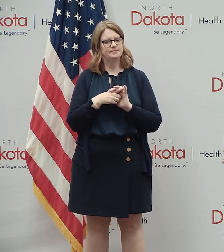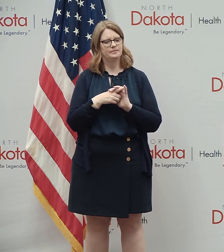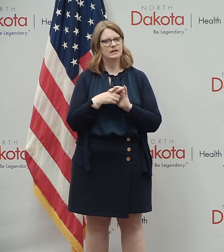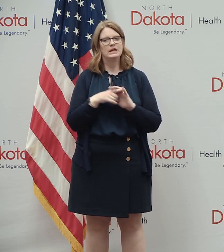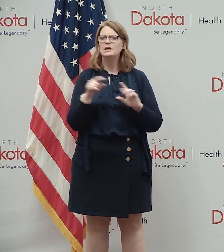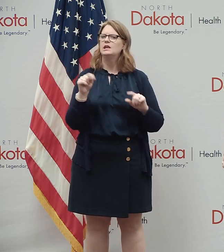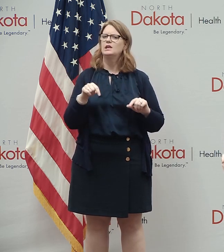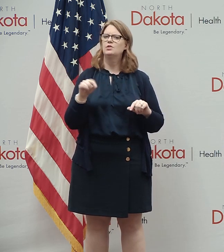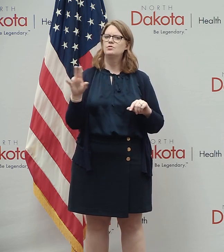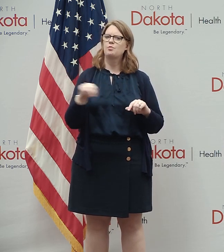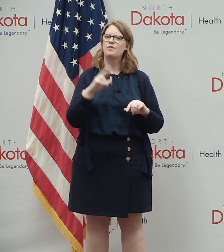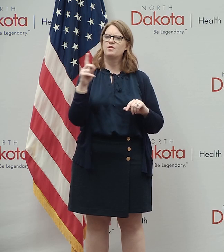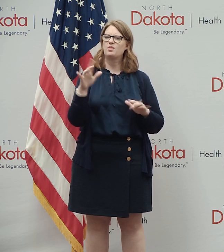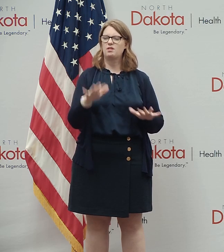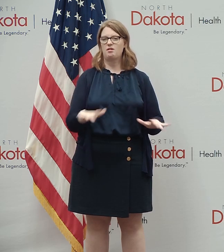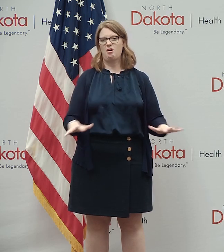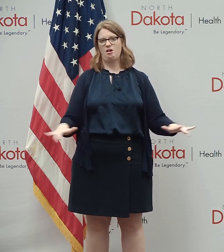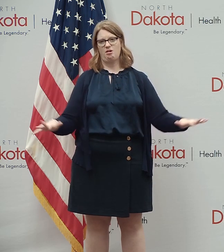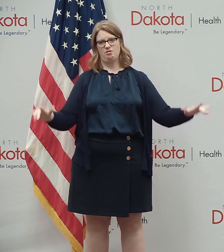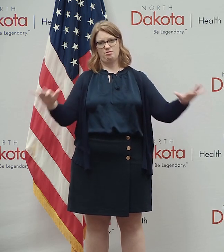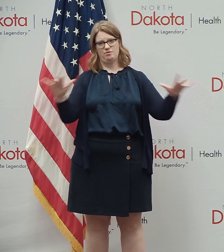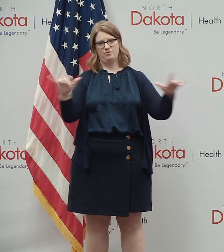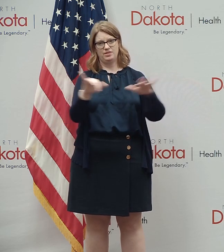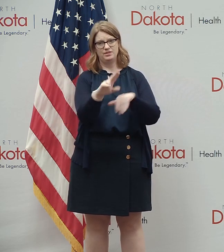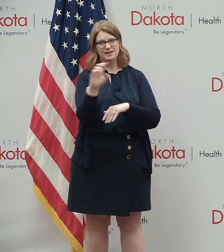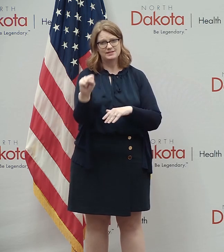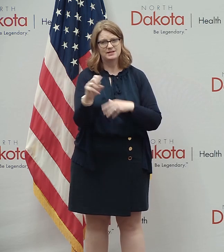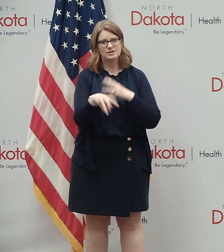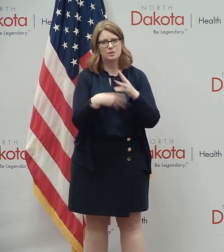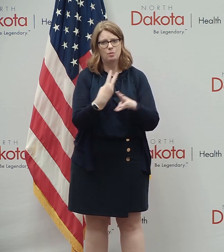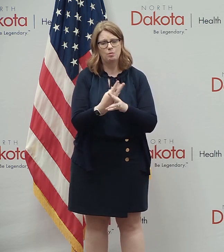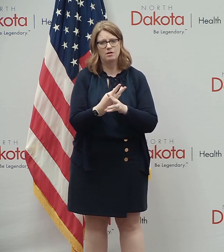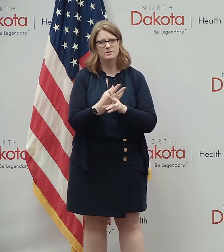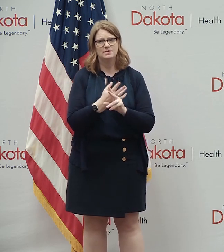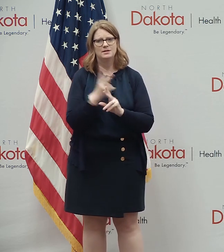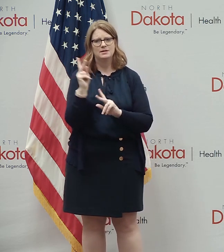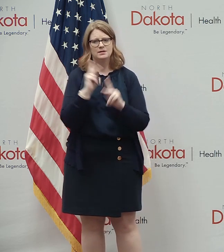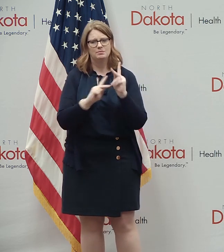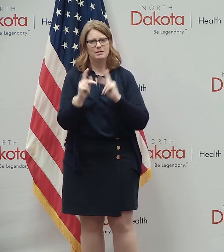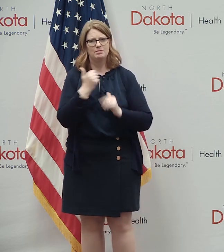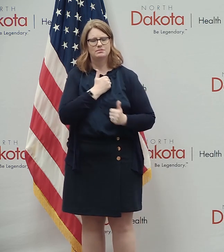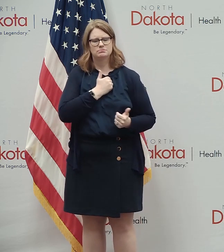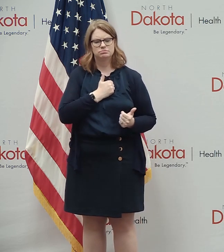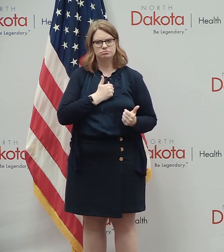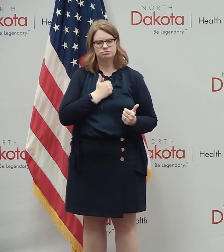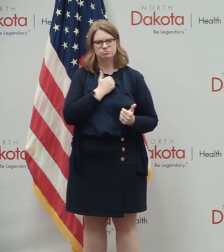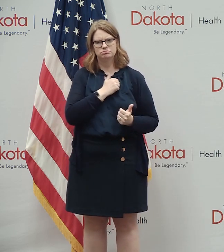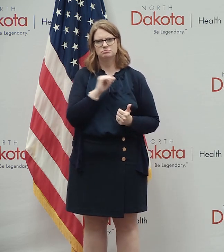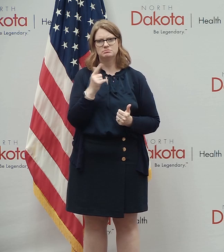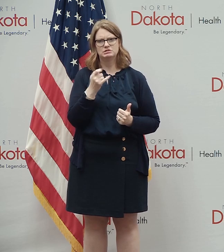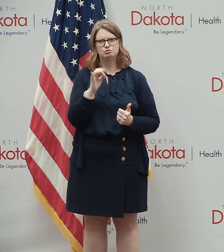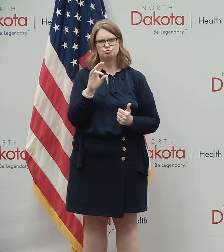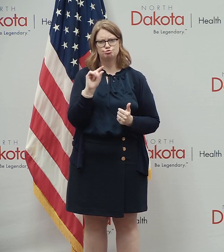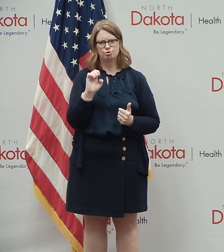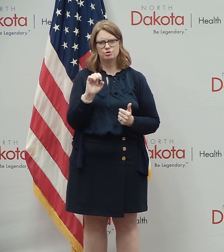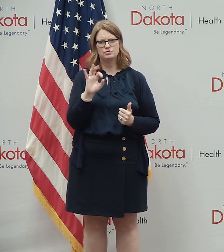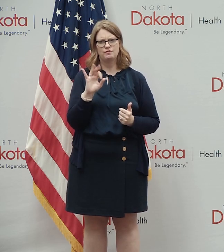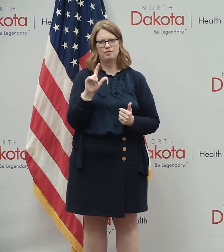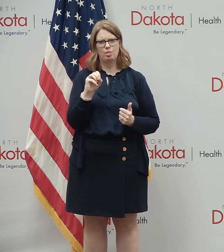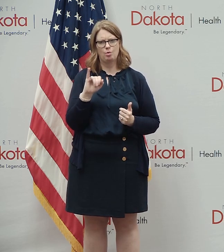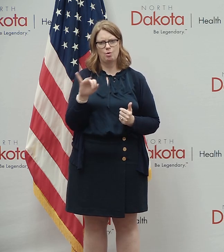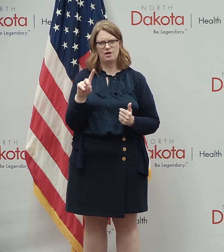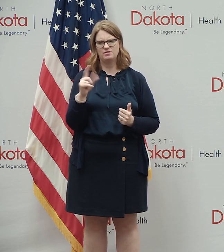In North Dakota and across the United States and around the world, people are mourning the loss of George Floyd and